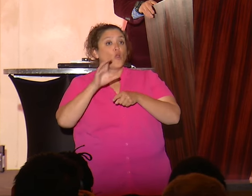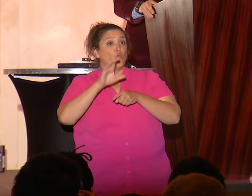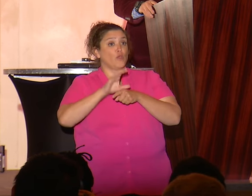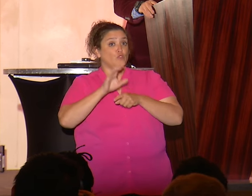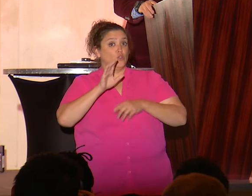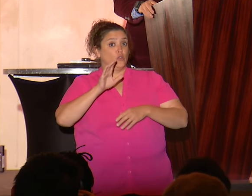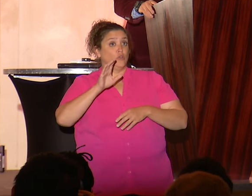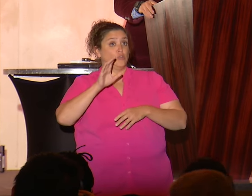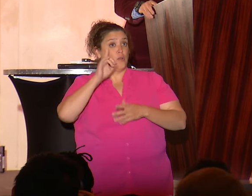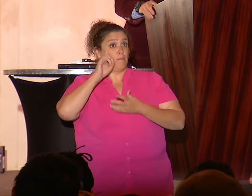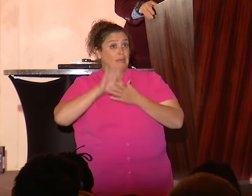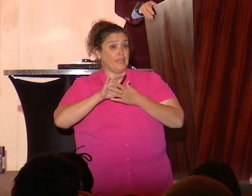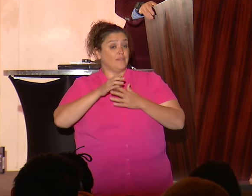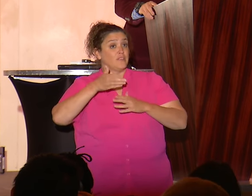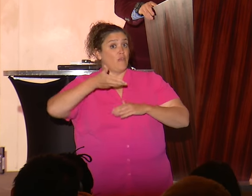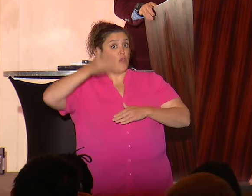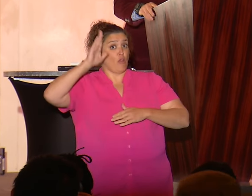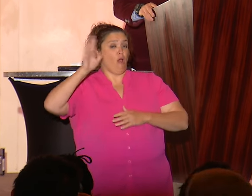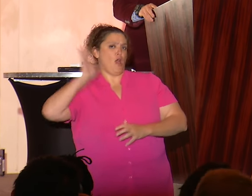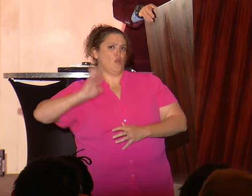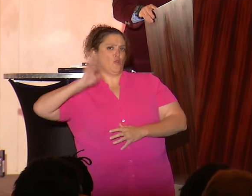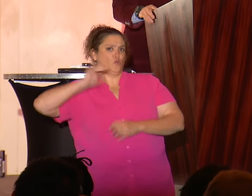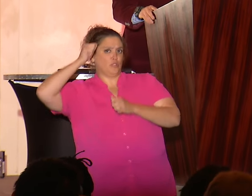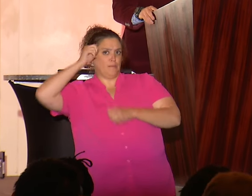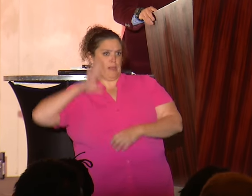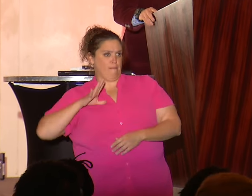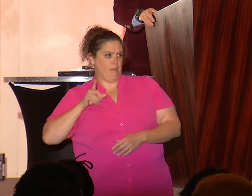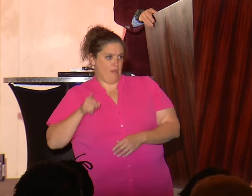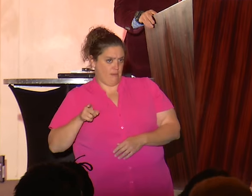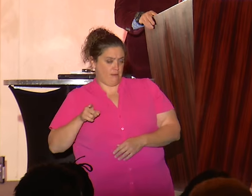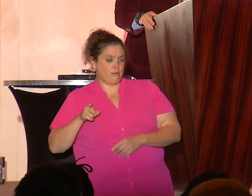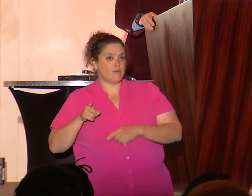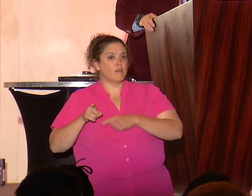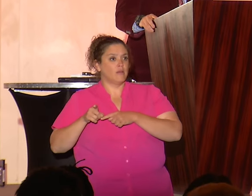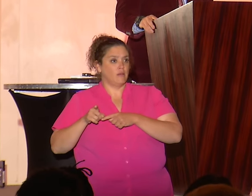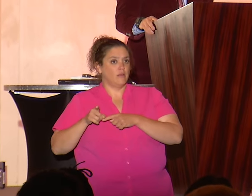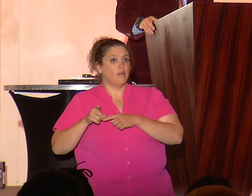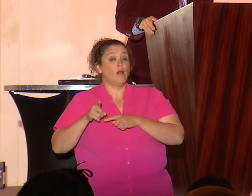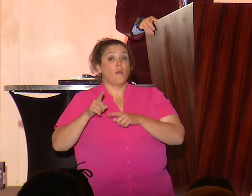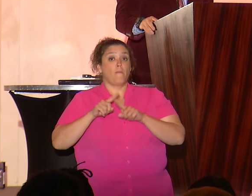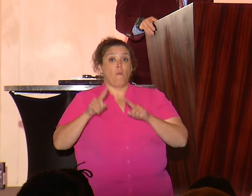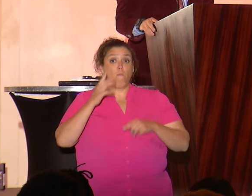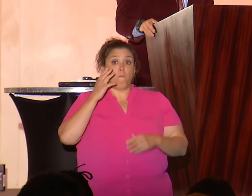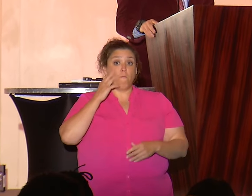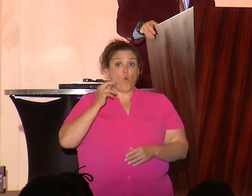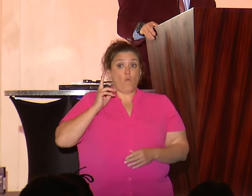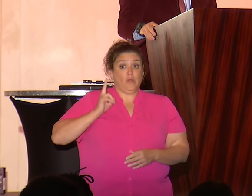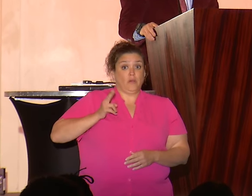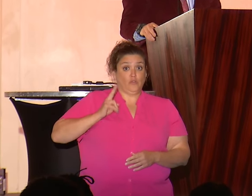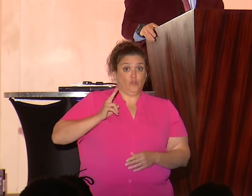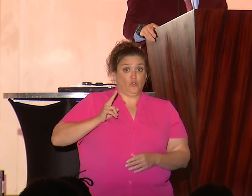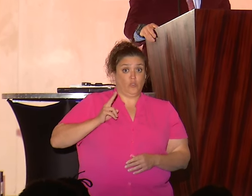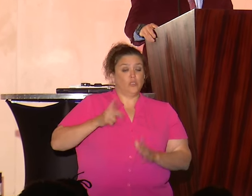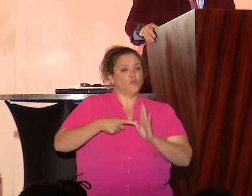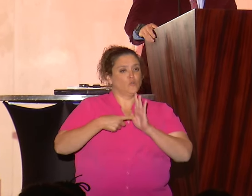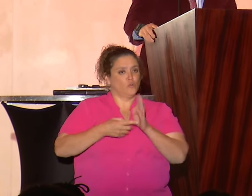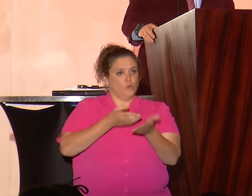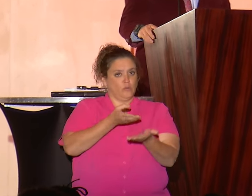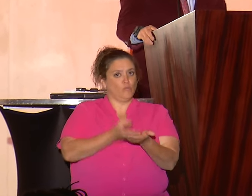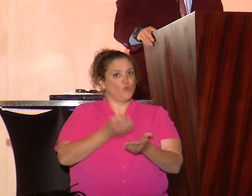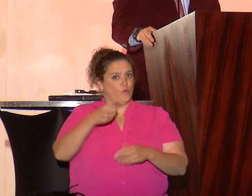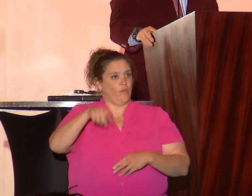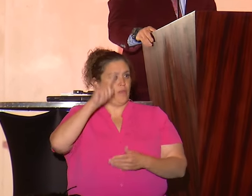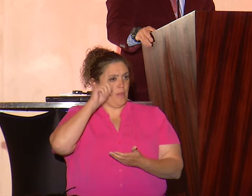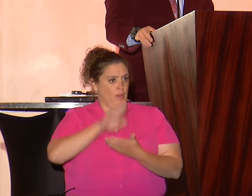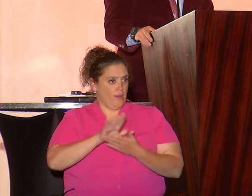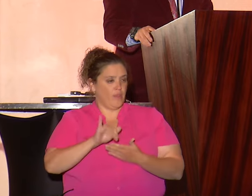a mere man, Mormon history leaves no doubt about this assertion. Listen